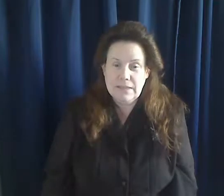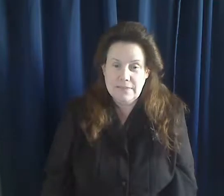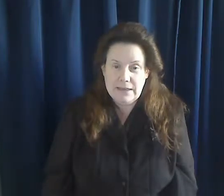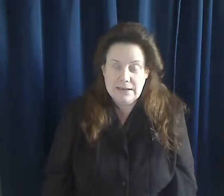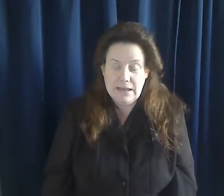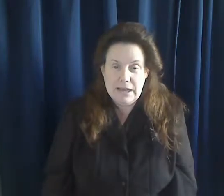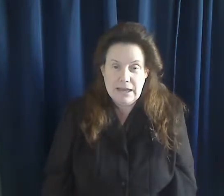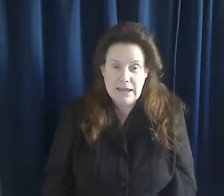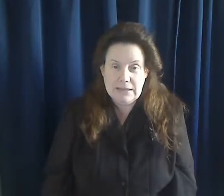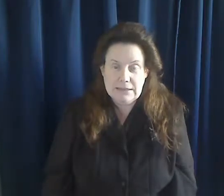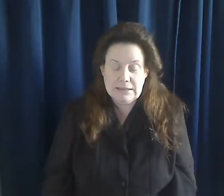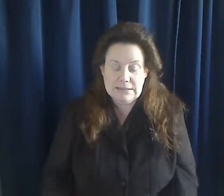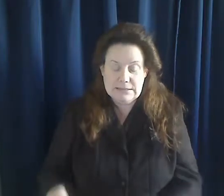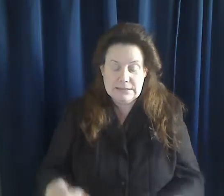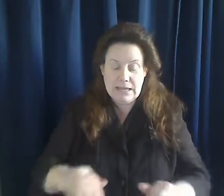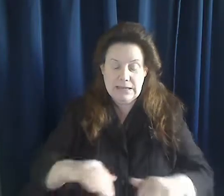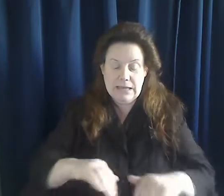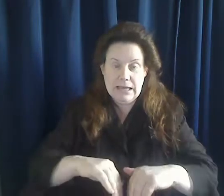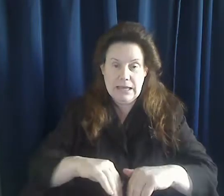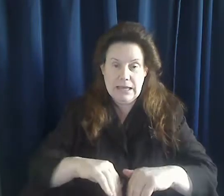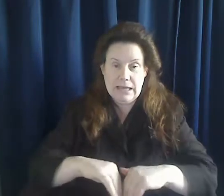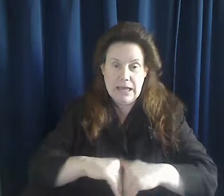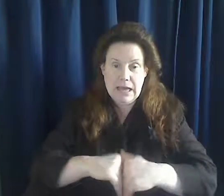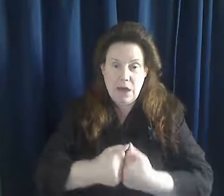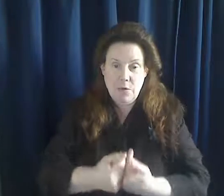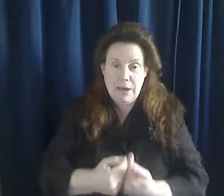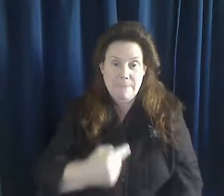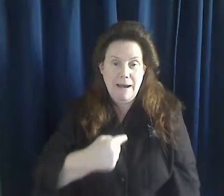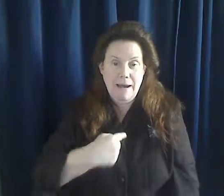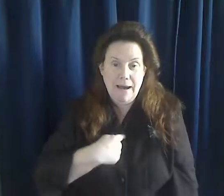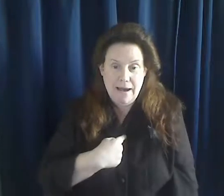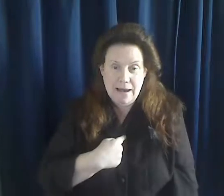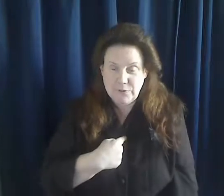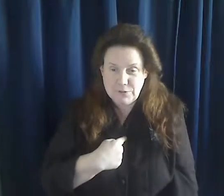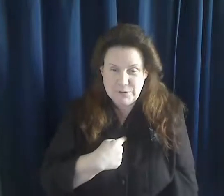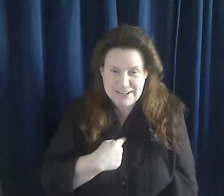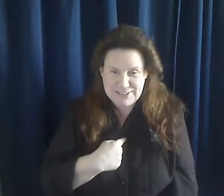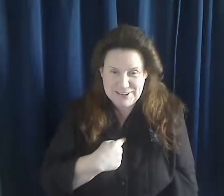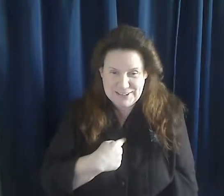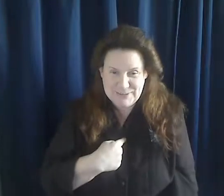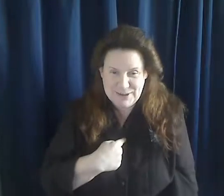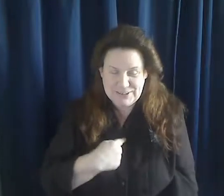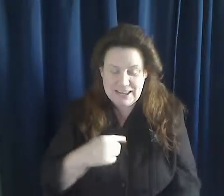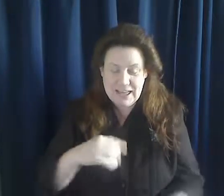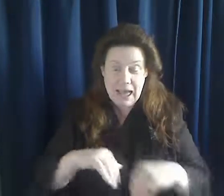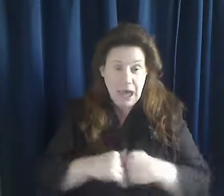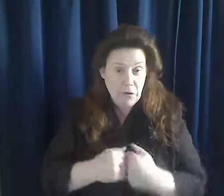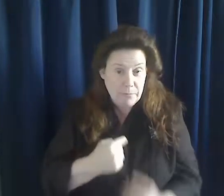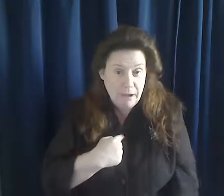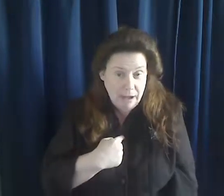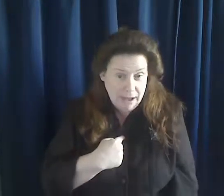And then I said, how am I, which we hadn't talked about. How am